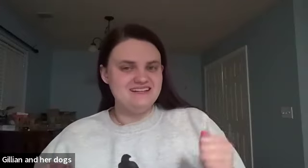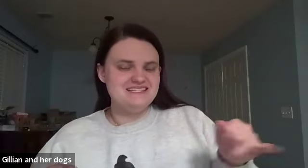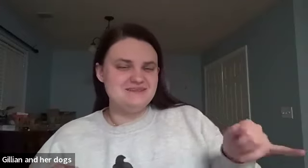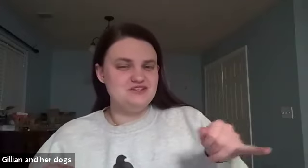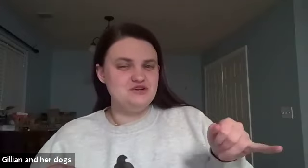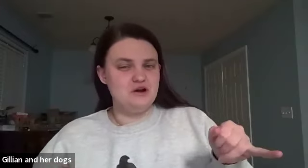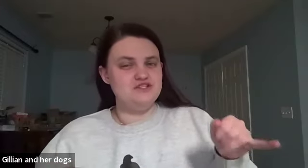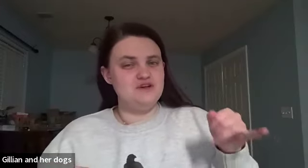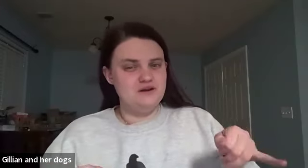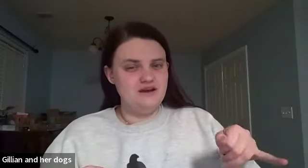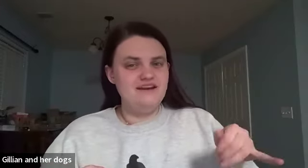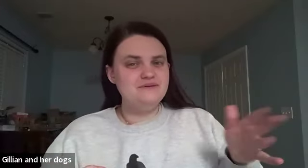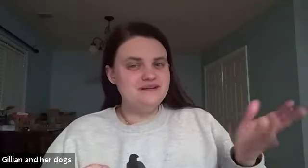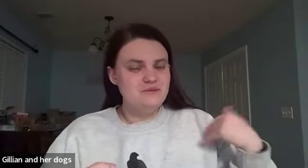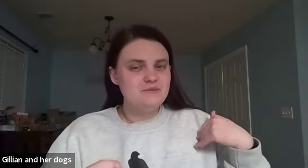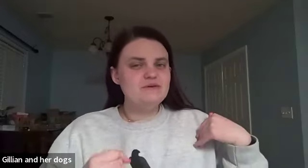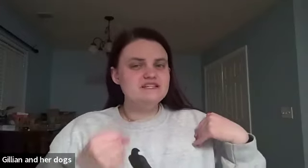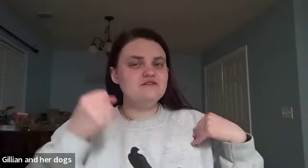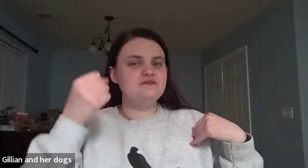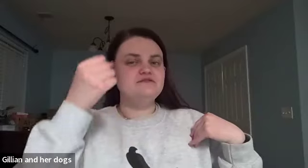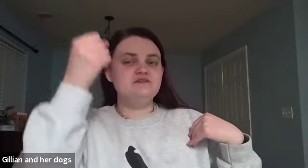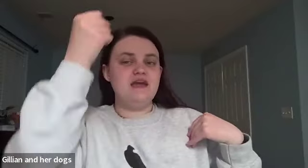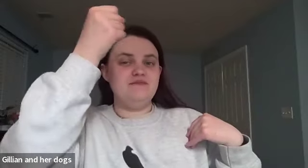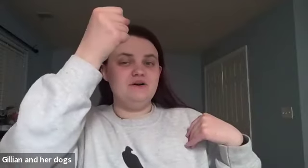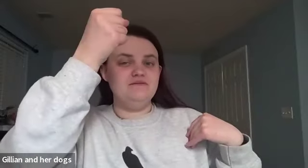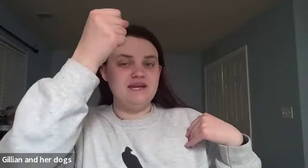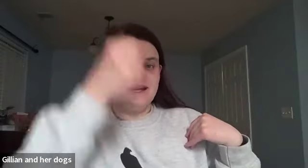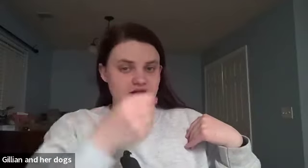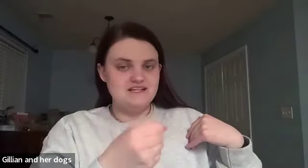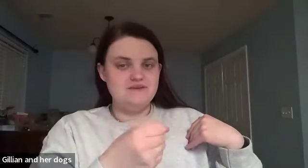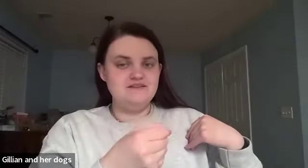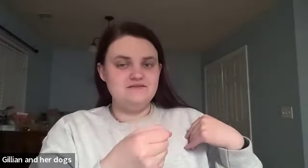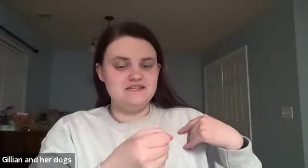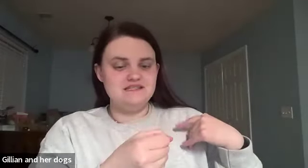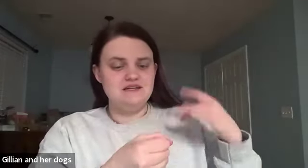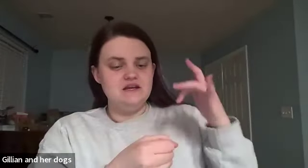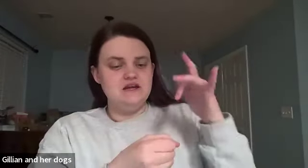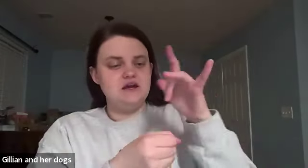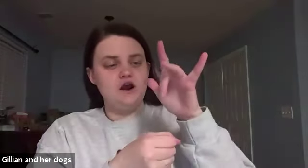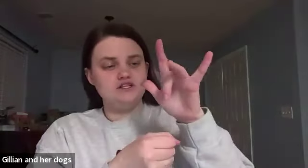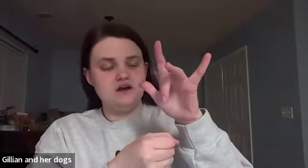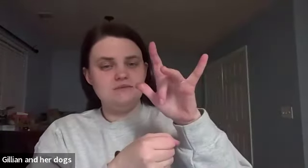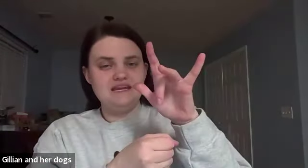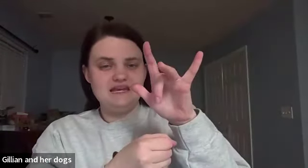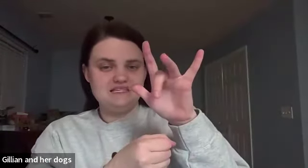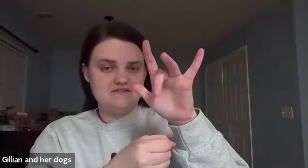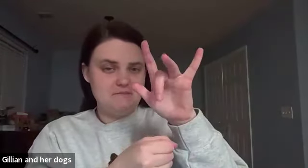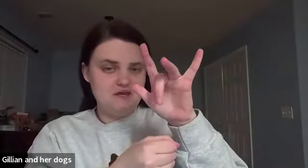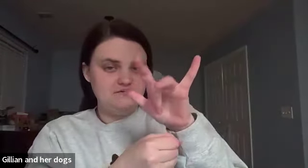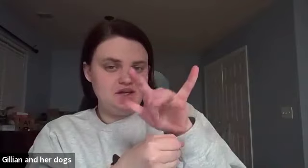one is similar to our soda. If you remember when we did our food, so we have our non-dominant fist. Our dominant is got that middle